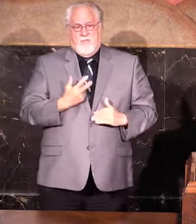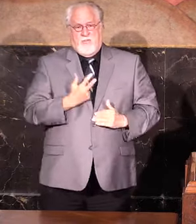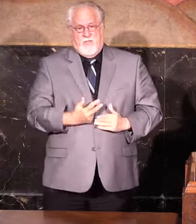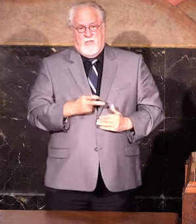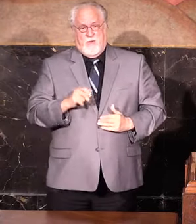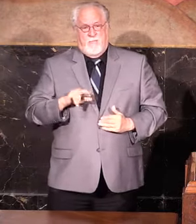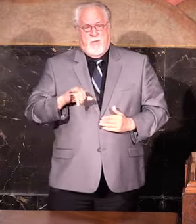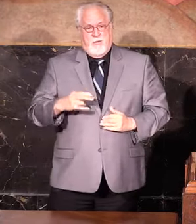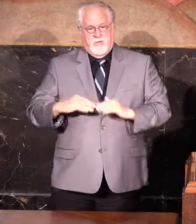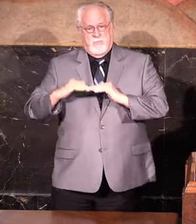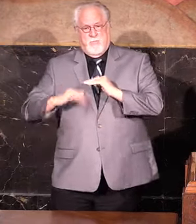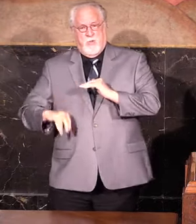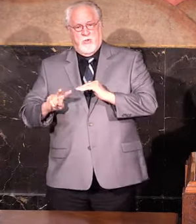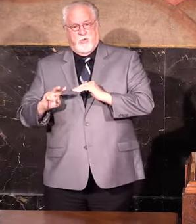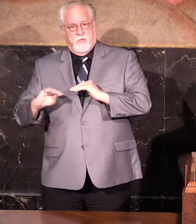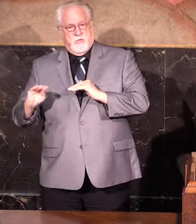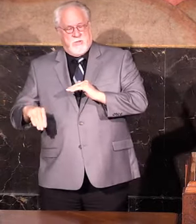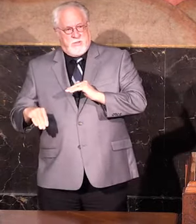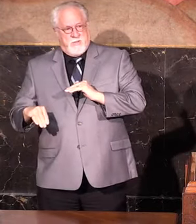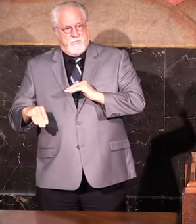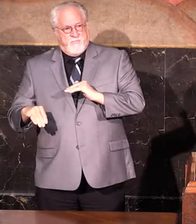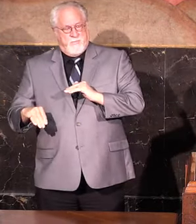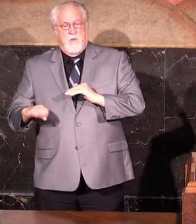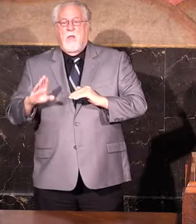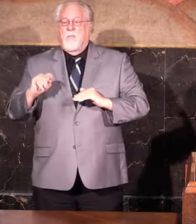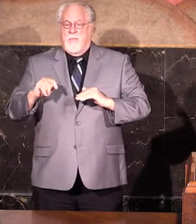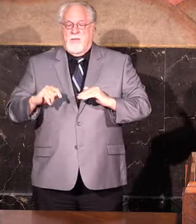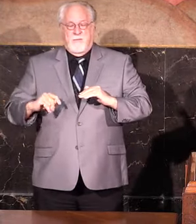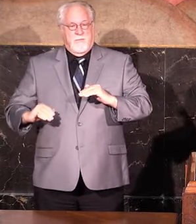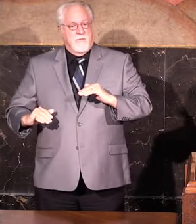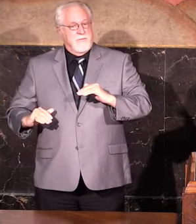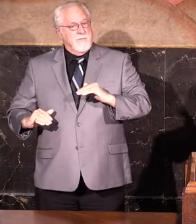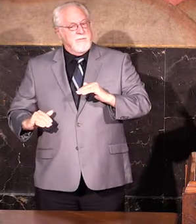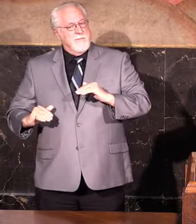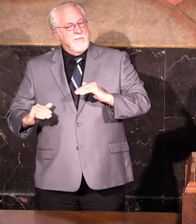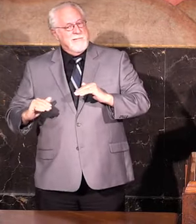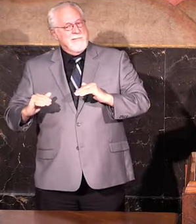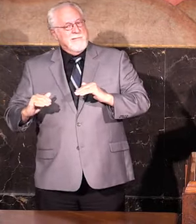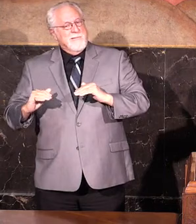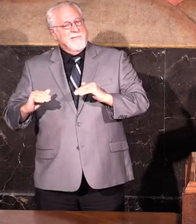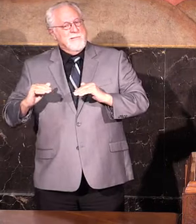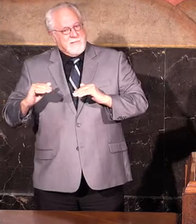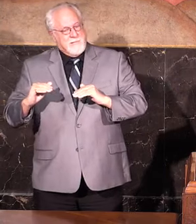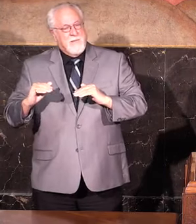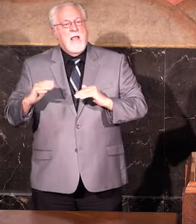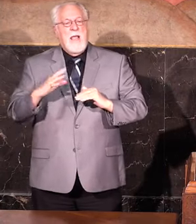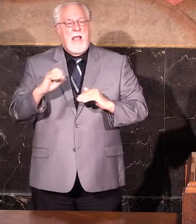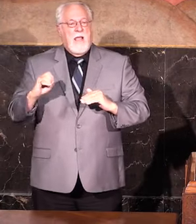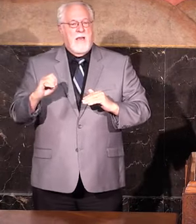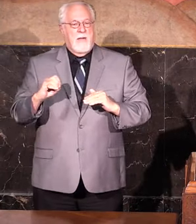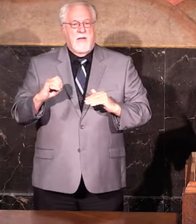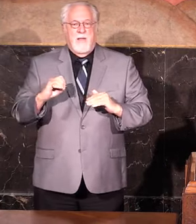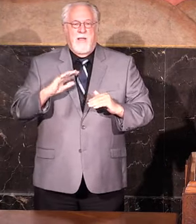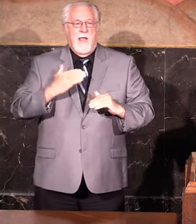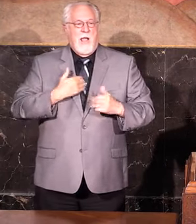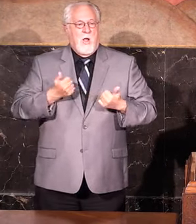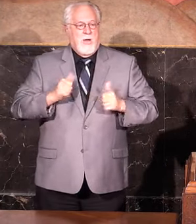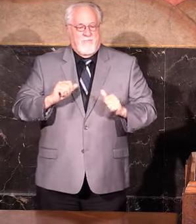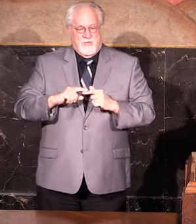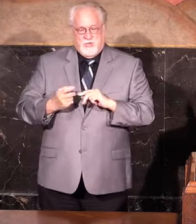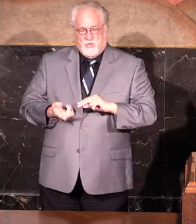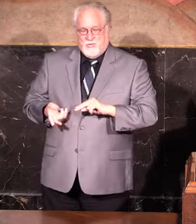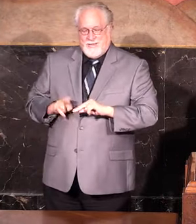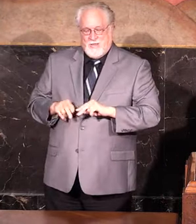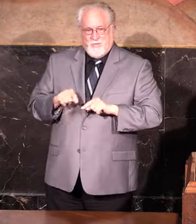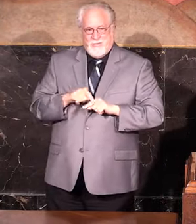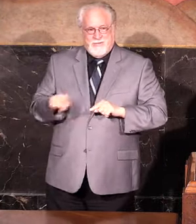parishes below 2%, but they're making steady progress, and our efforts will be to increase testing